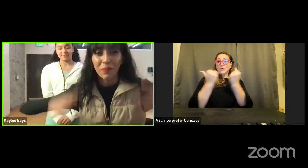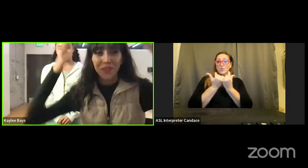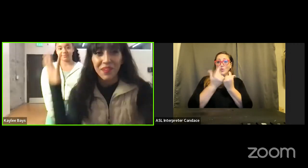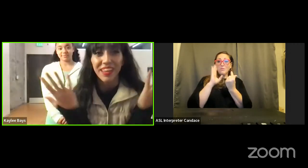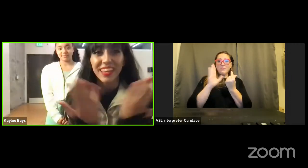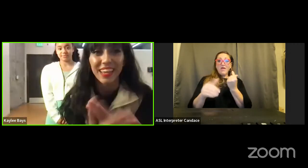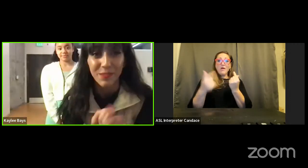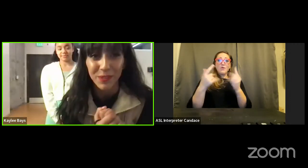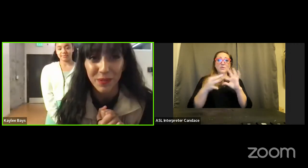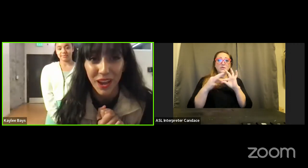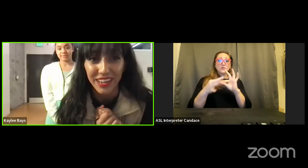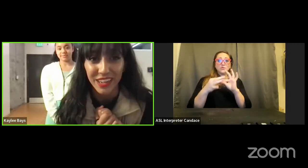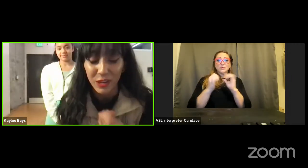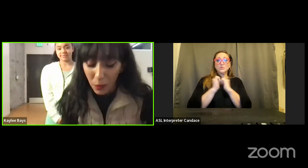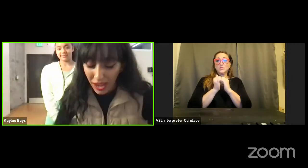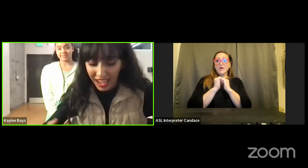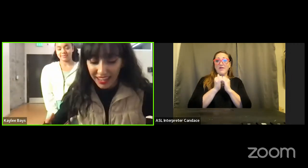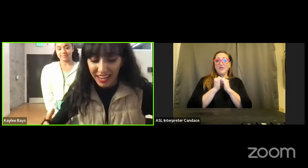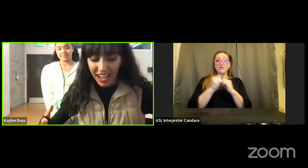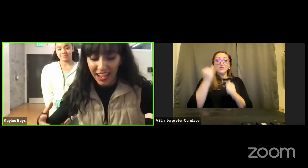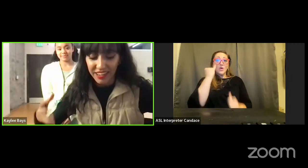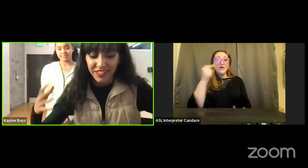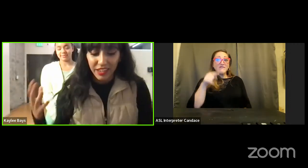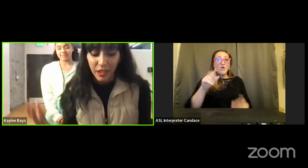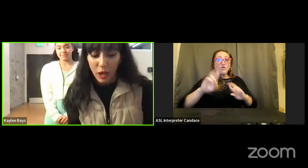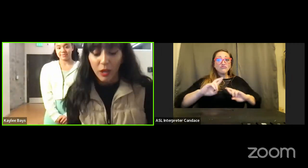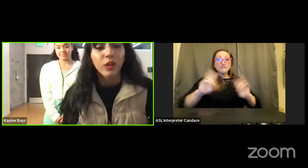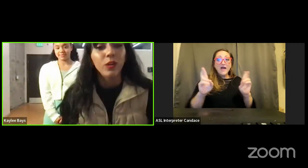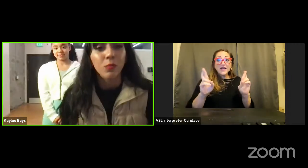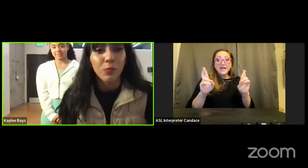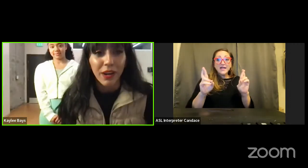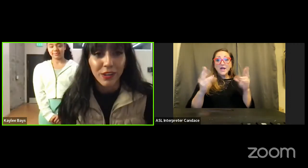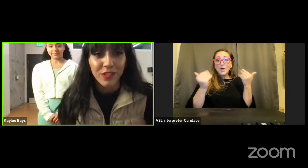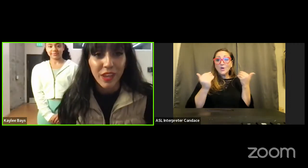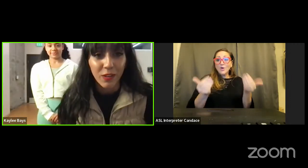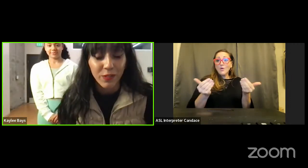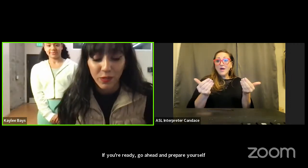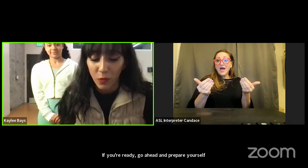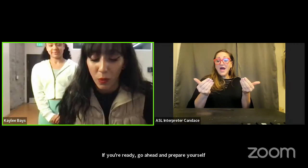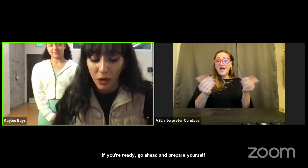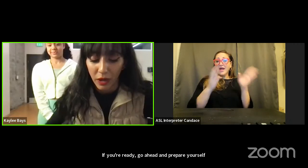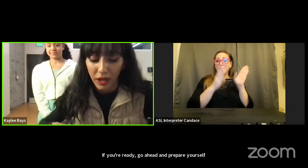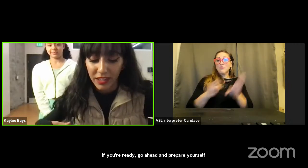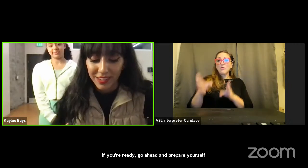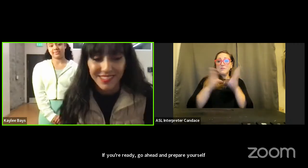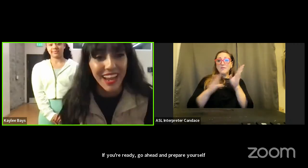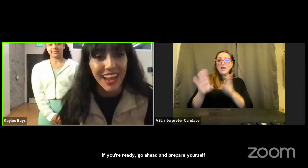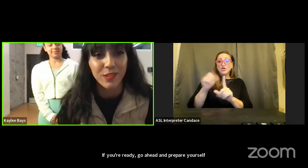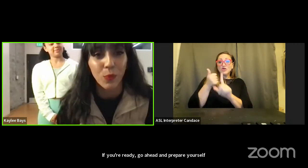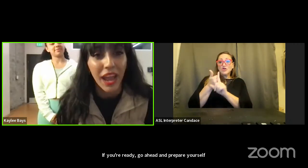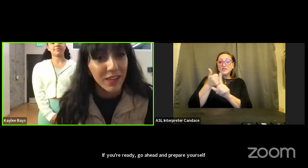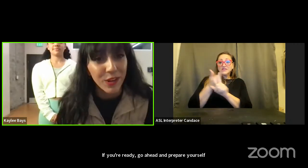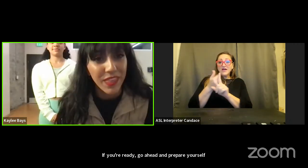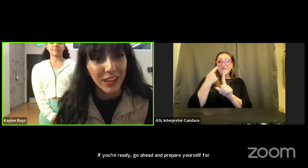So if you're ready, go ahead and prepare yourself for